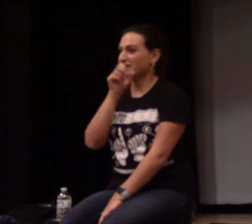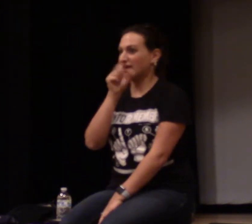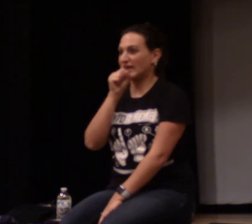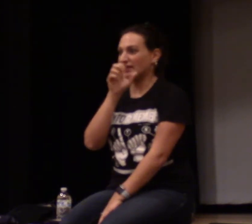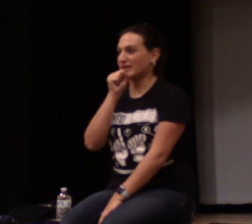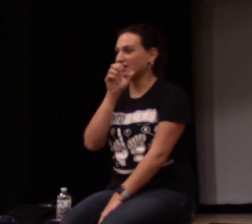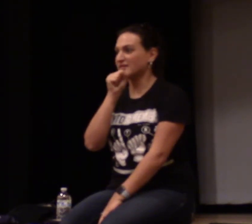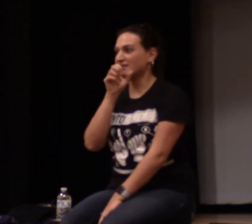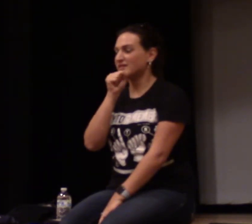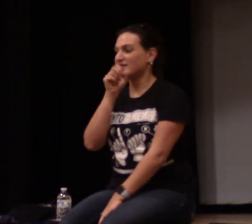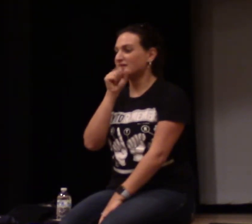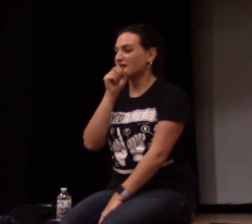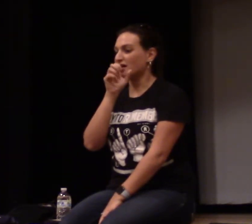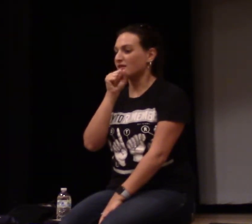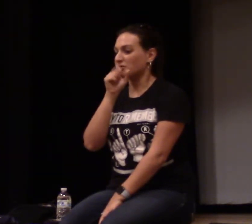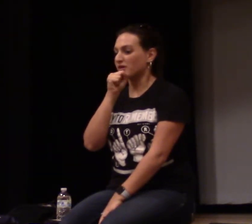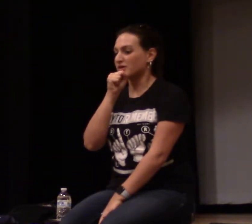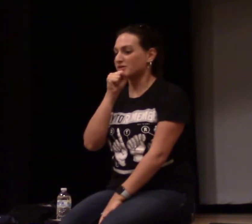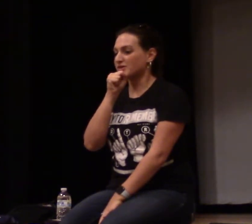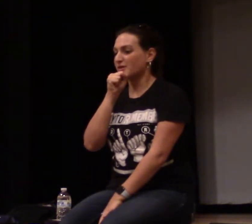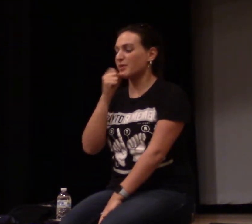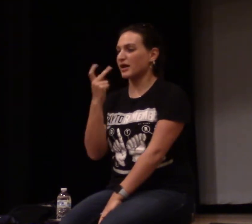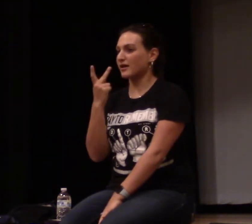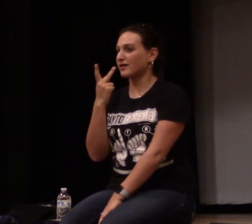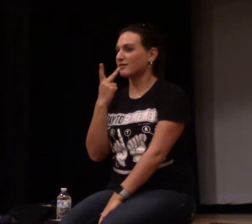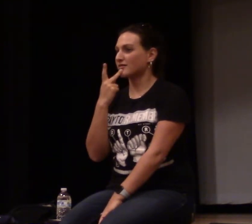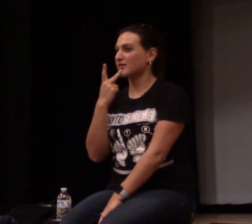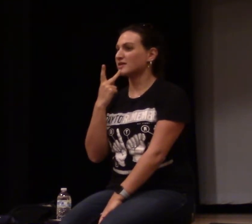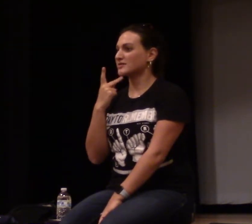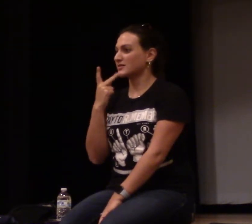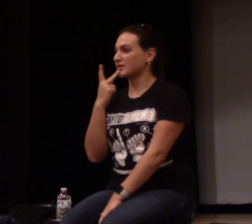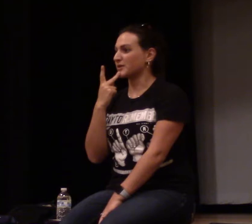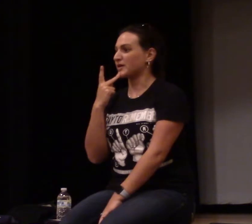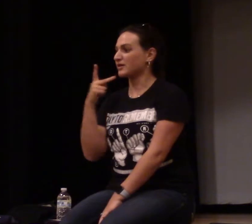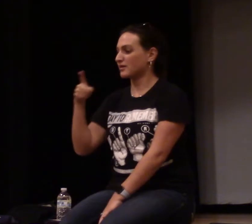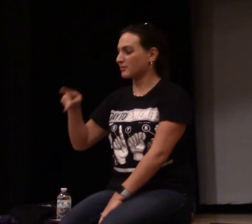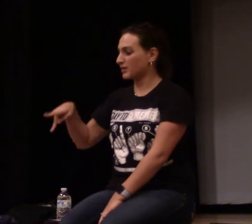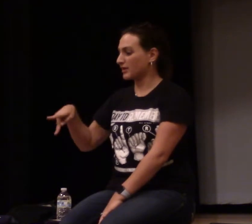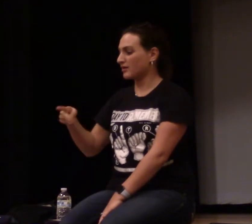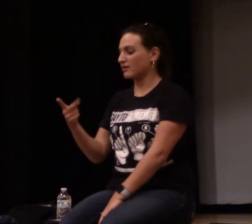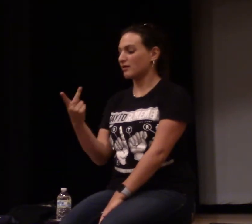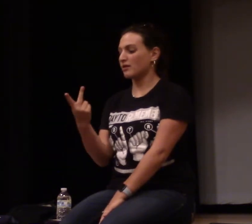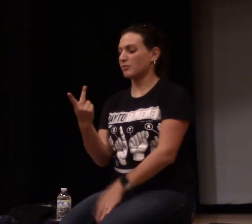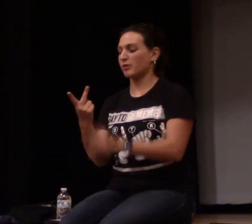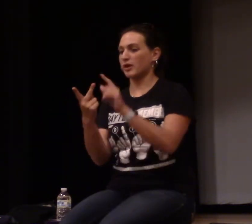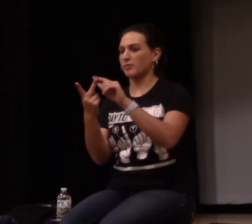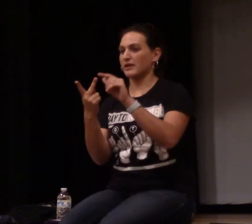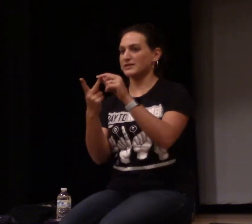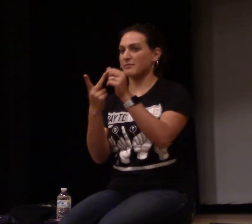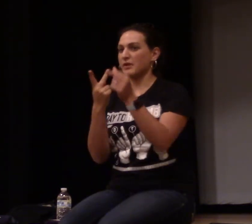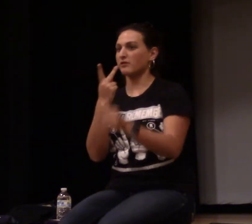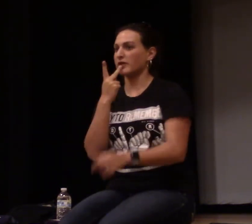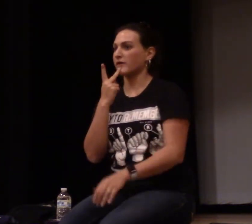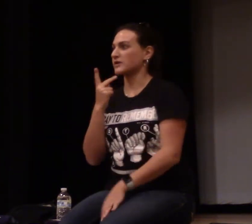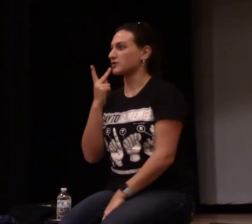anything. Orange, pink, it's going to be P. Bring it up, and that's that middle finger that touches your